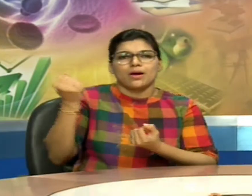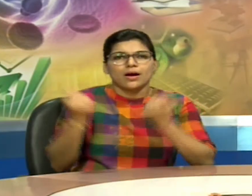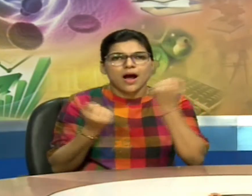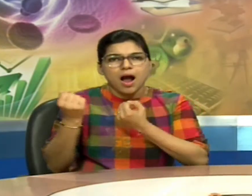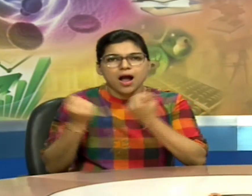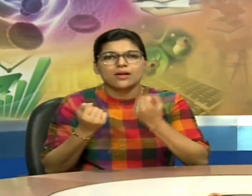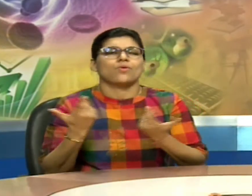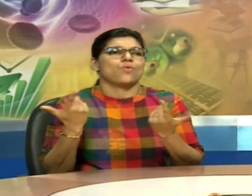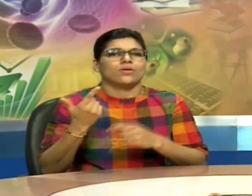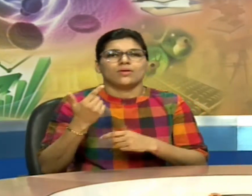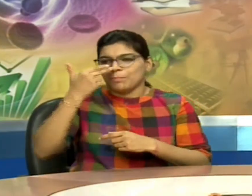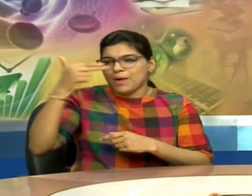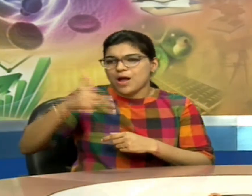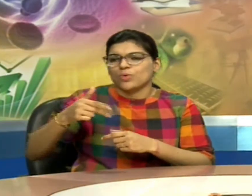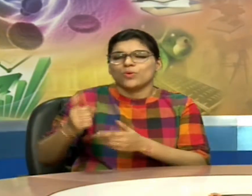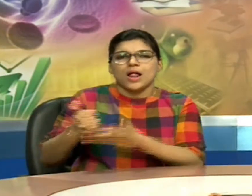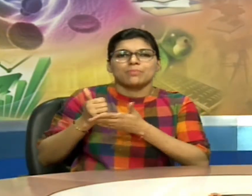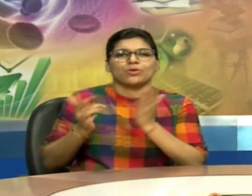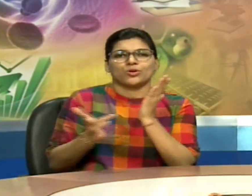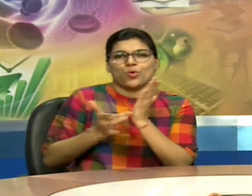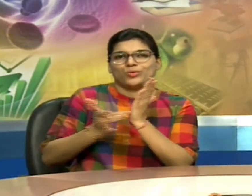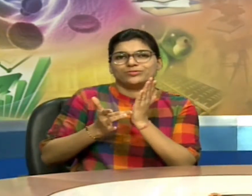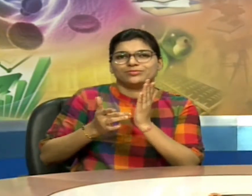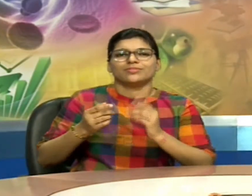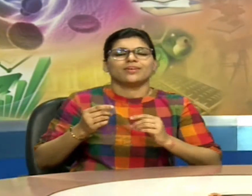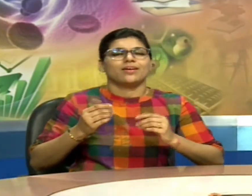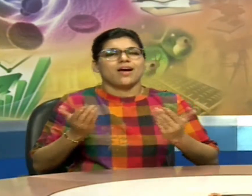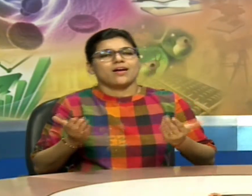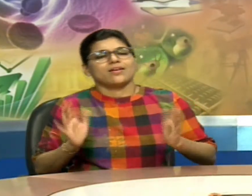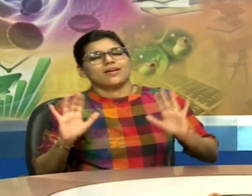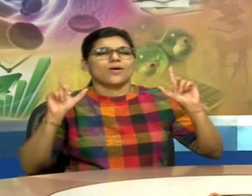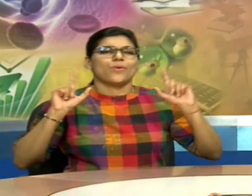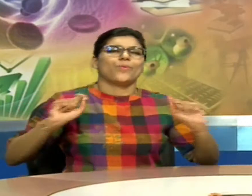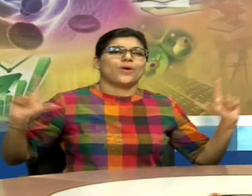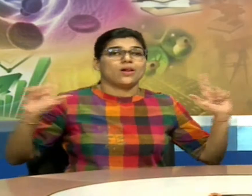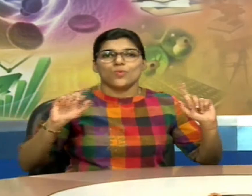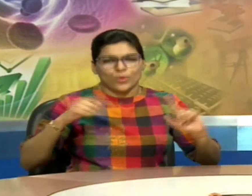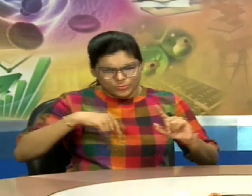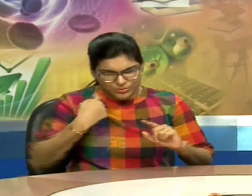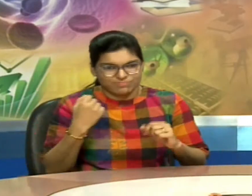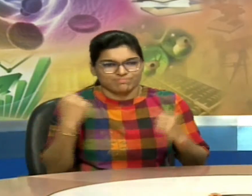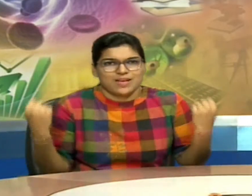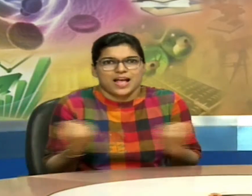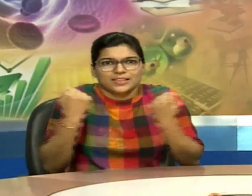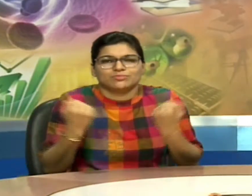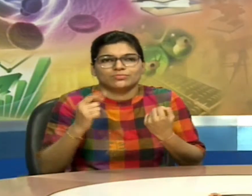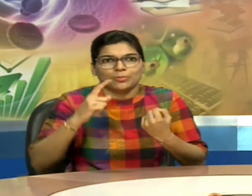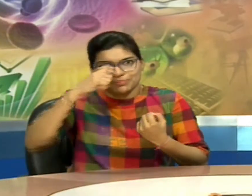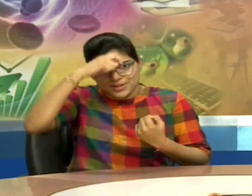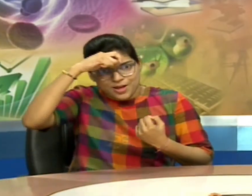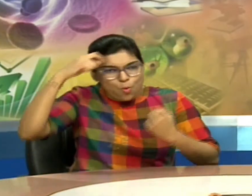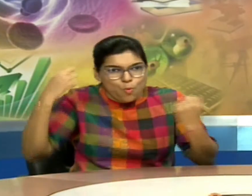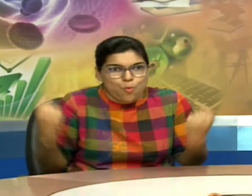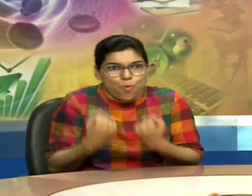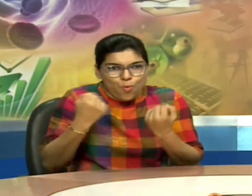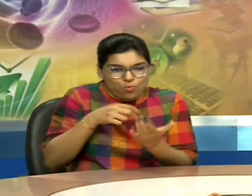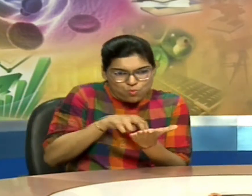there are different sports activity, recreational activities we enjoy, and we